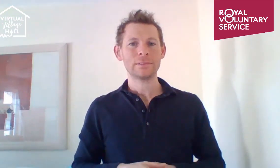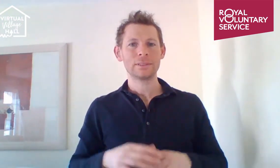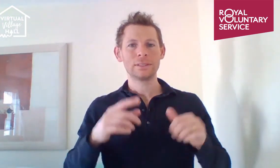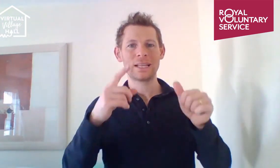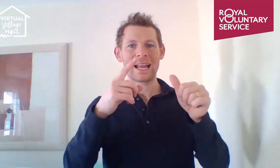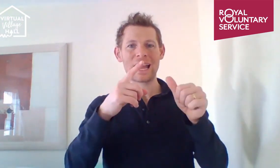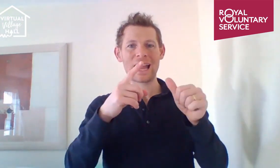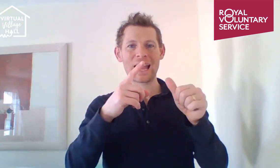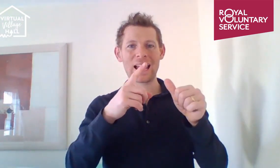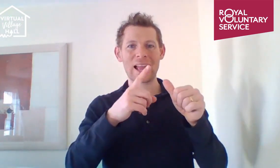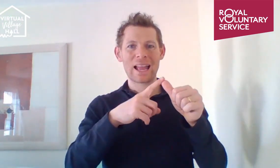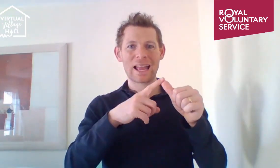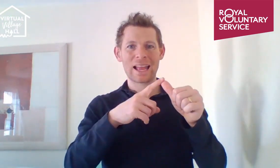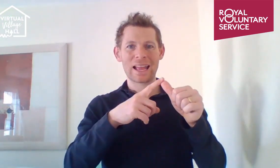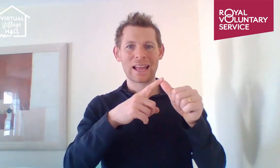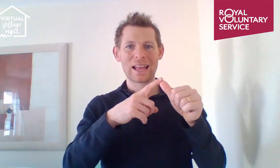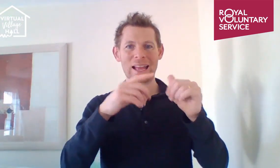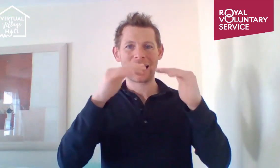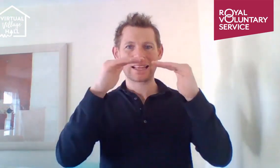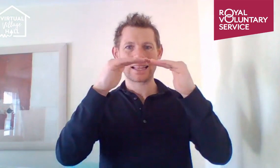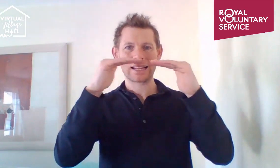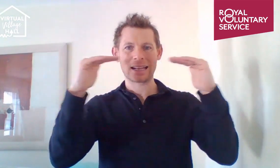And the next one is A level.